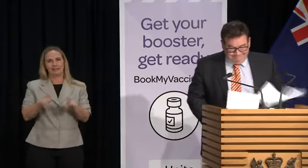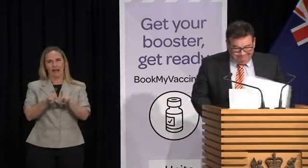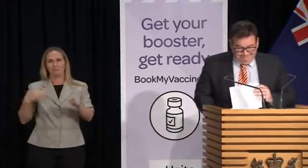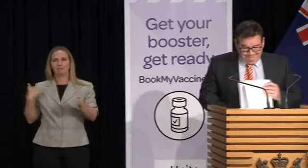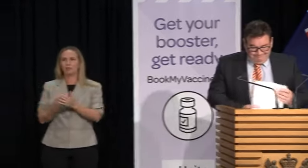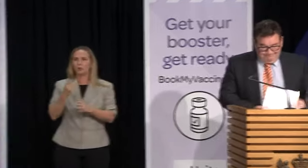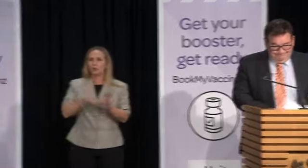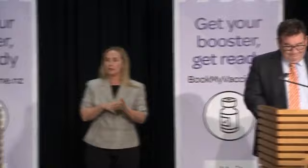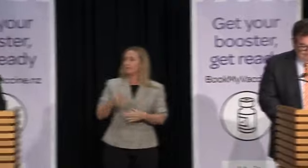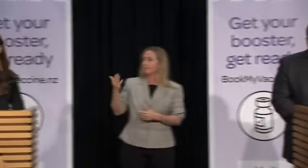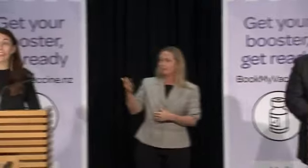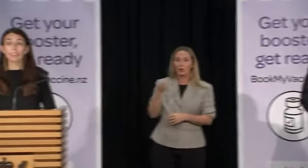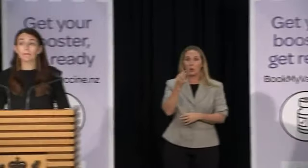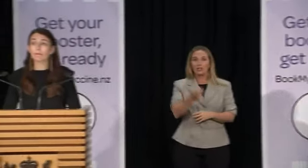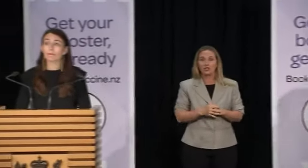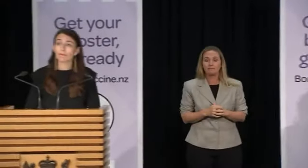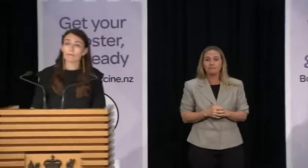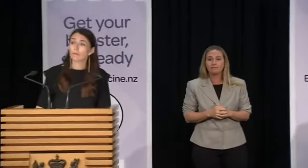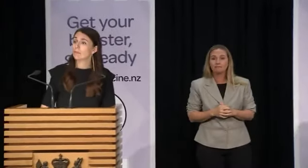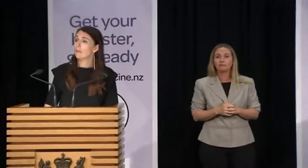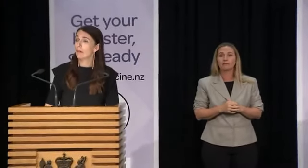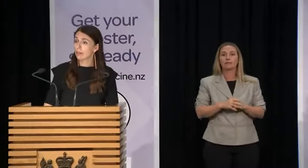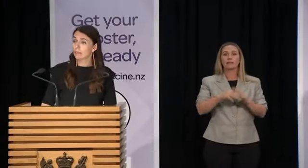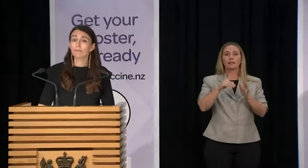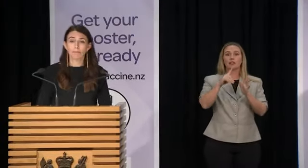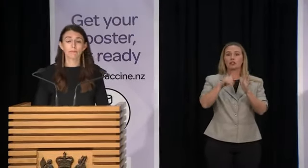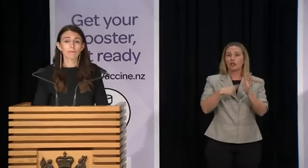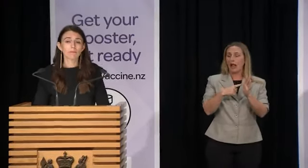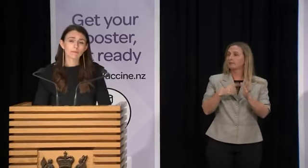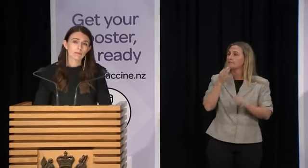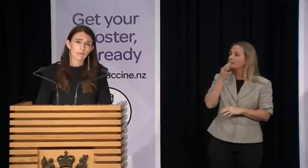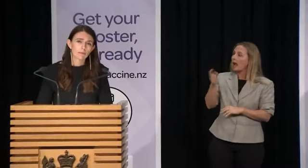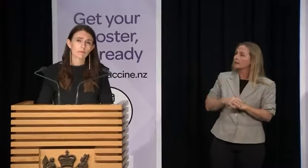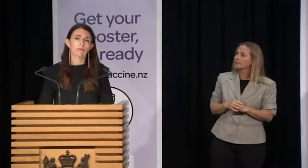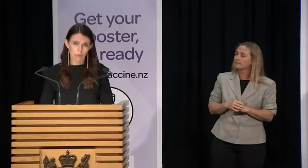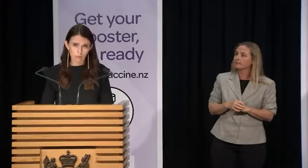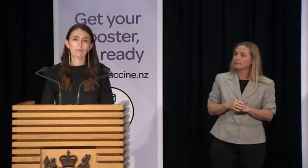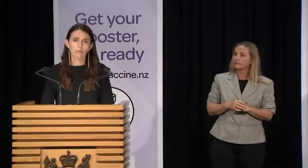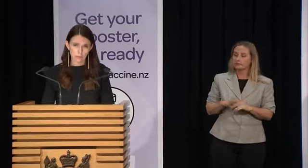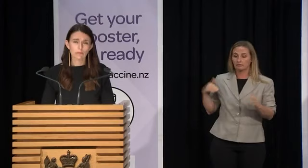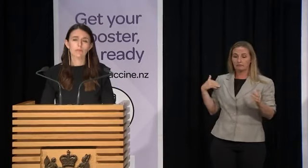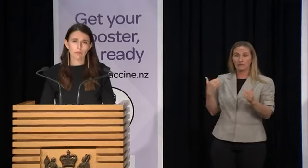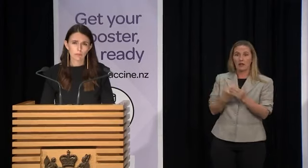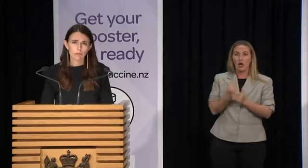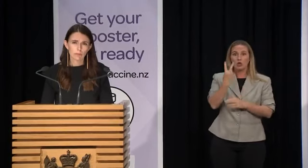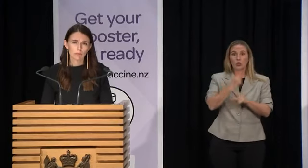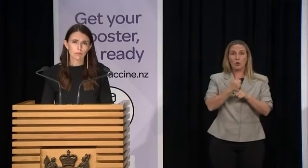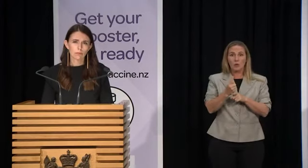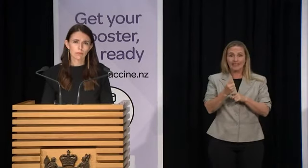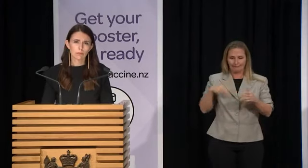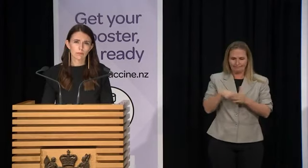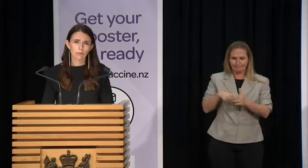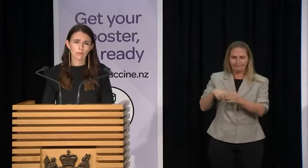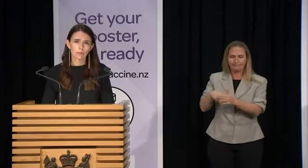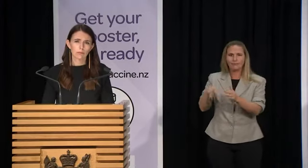right. Prime Minister, for two weeks, people haven't been able to move around our capital city. Why not give a